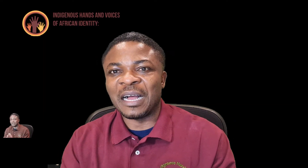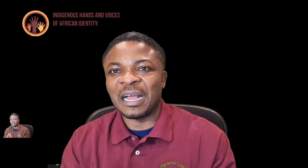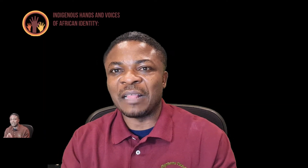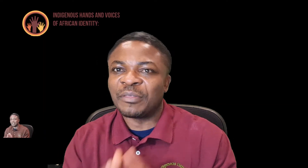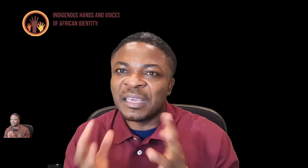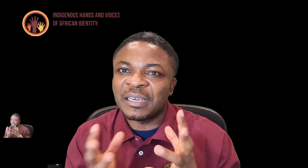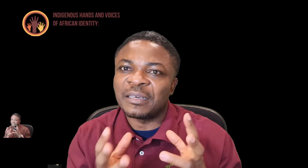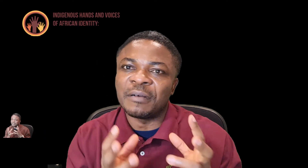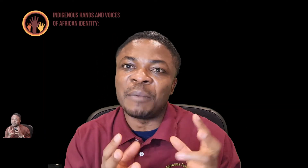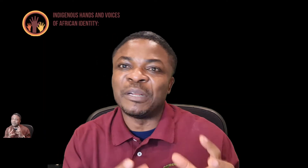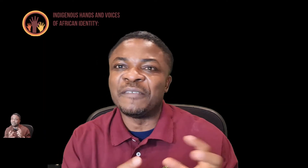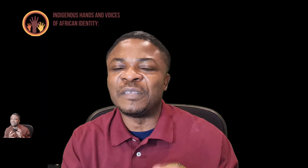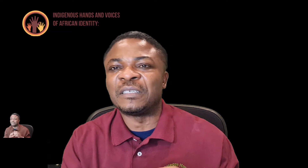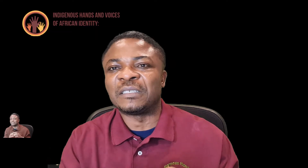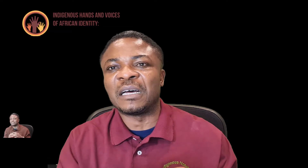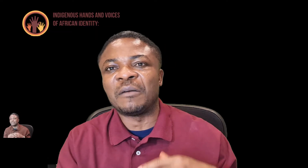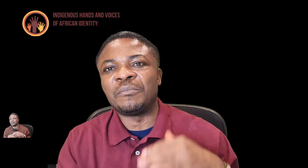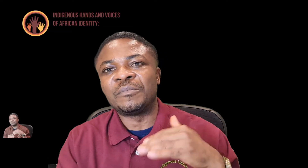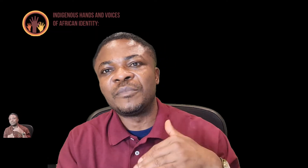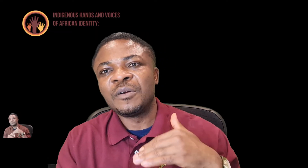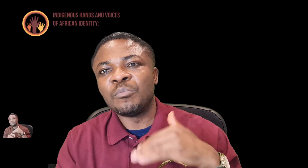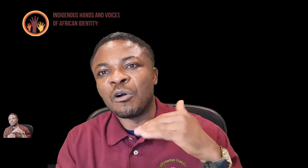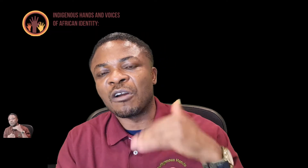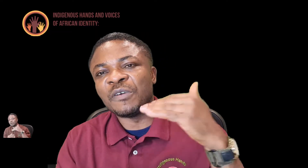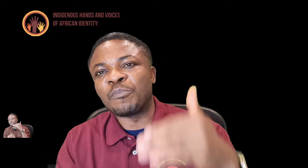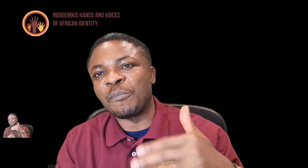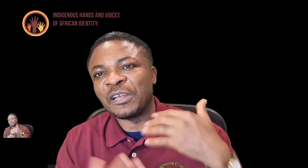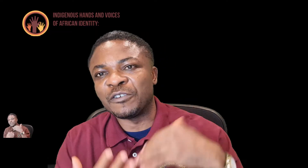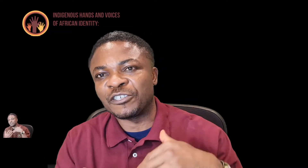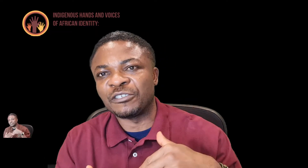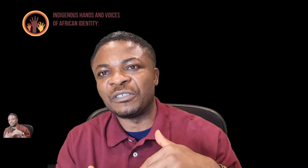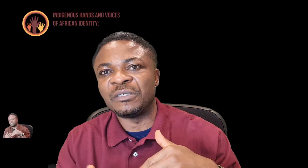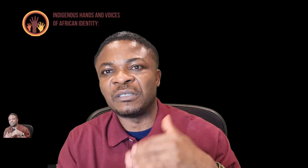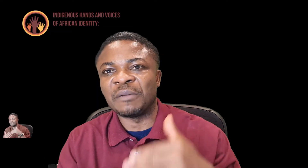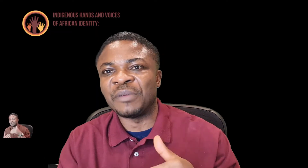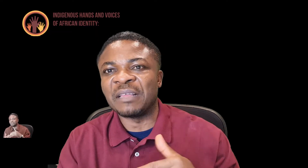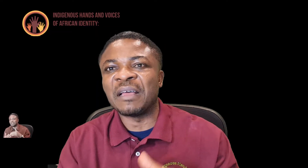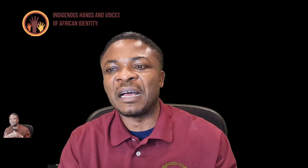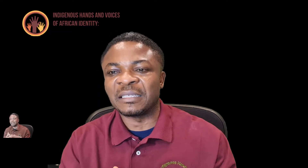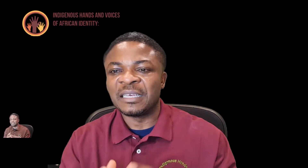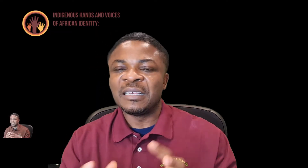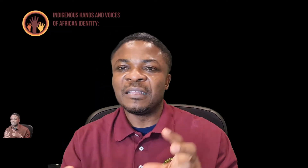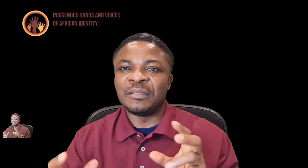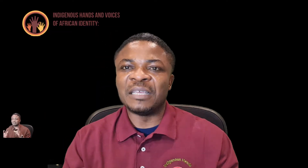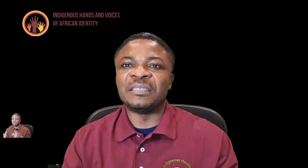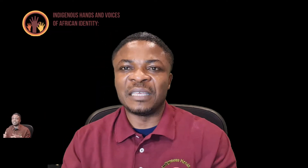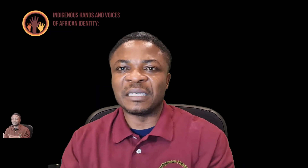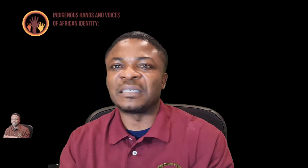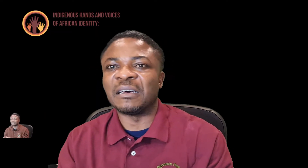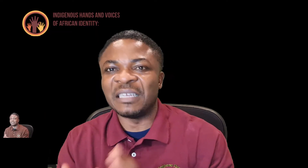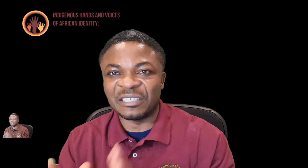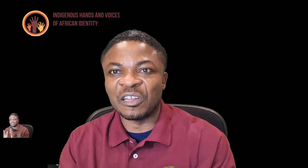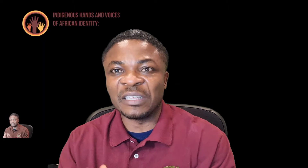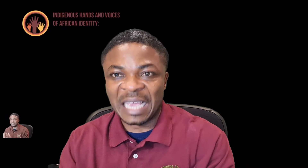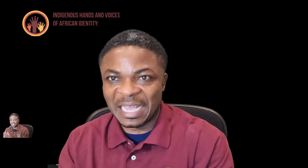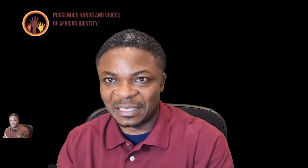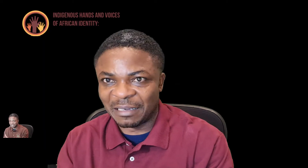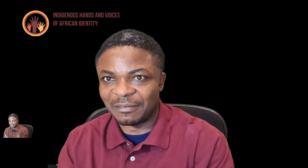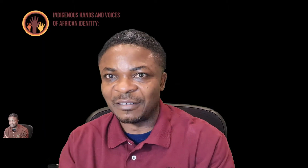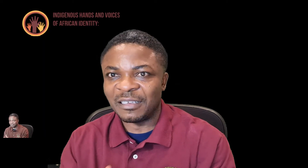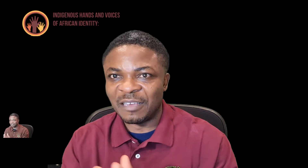So I believe this is more of a popular notion in Zambia that the ZSL is